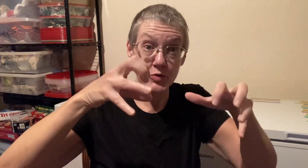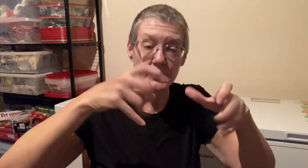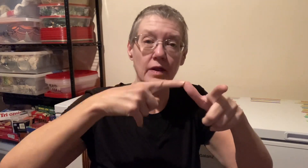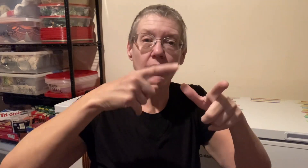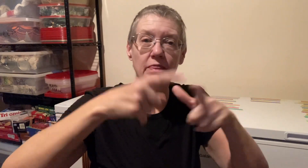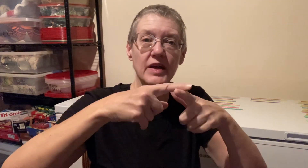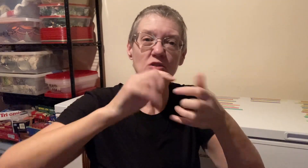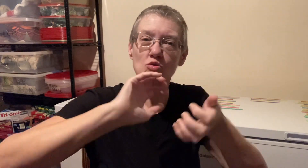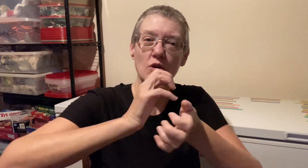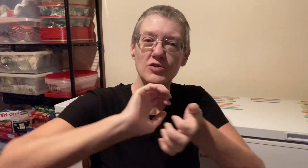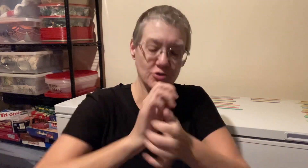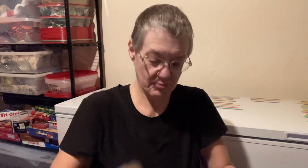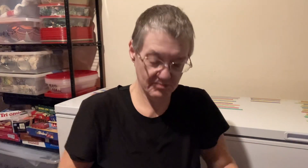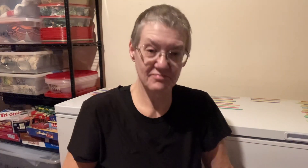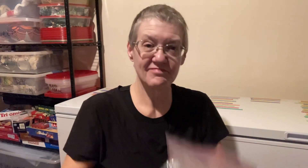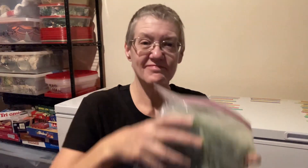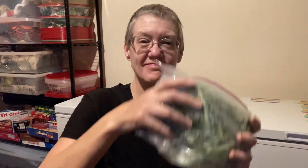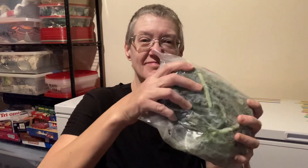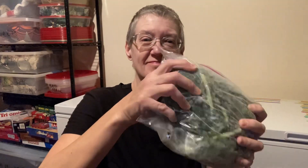Once they're frozen, you just crush them up.